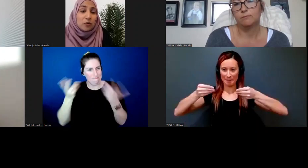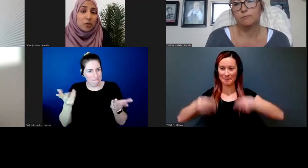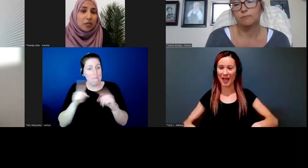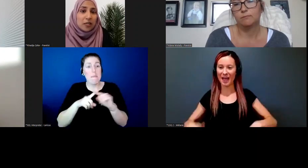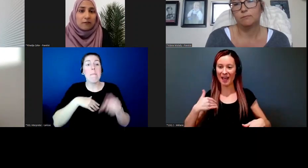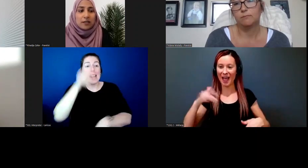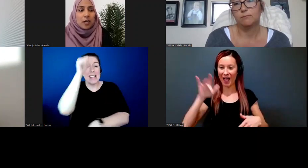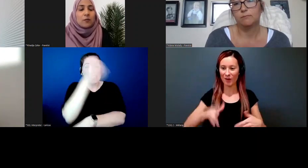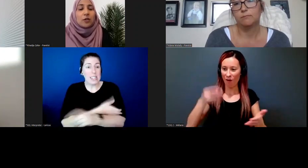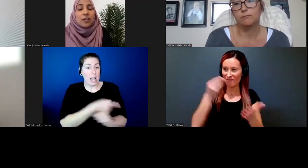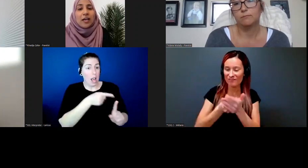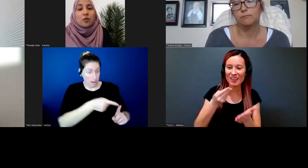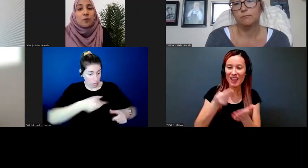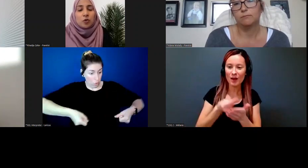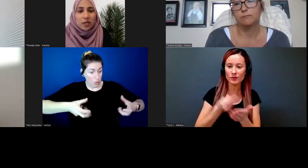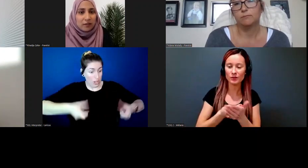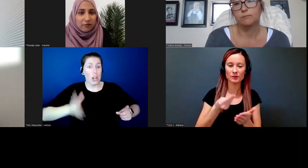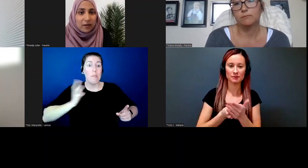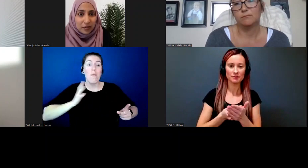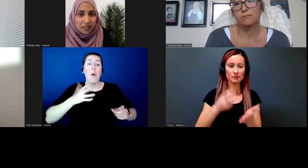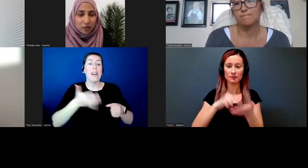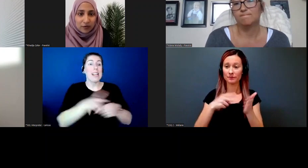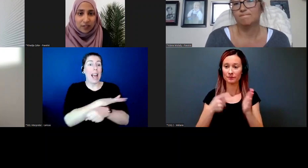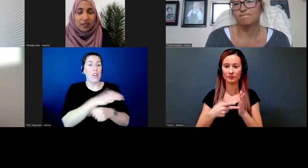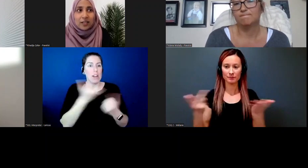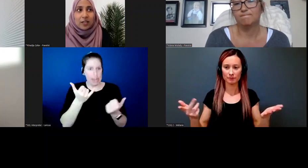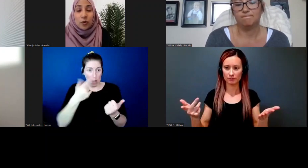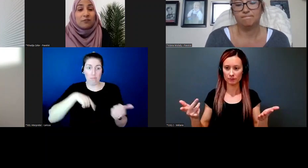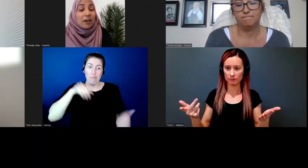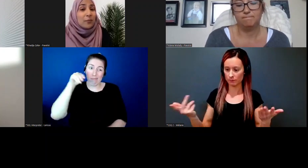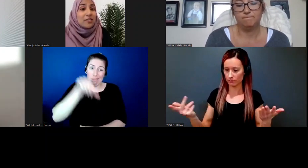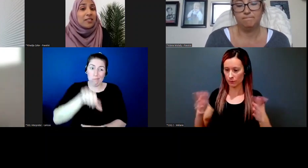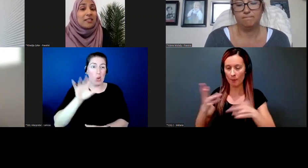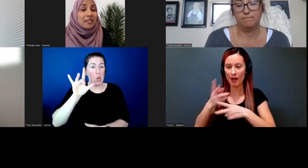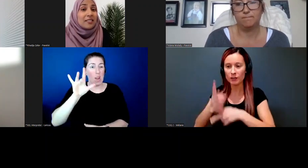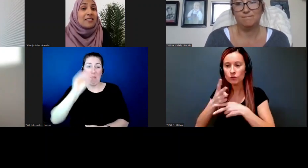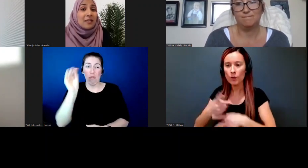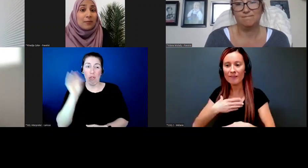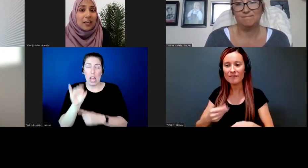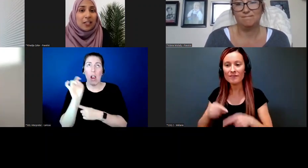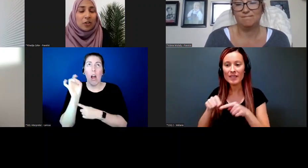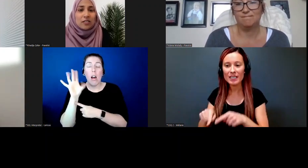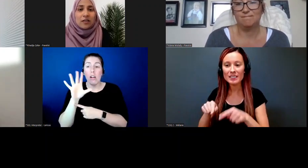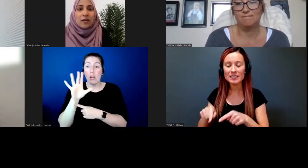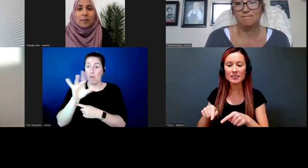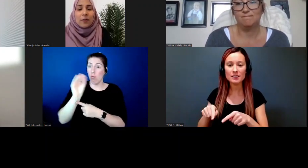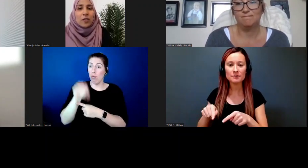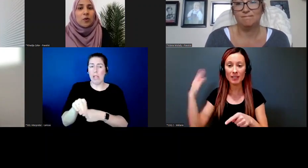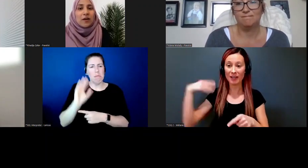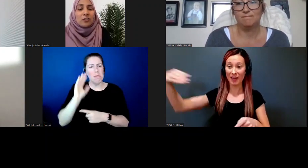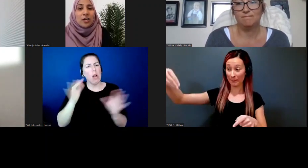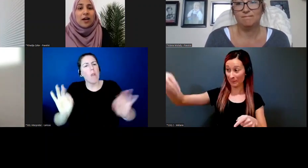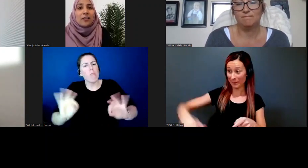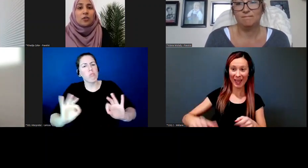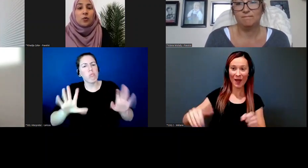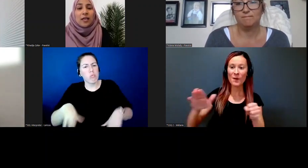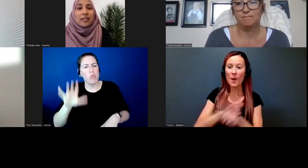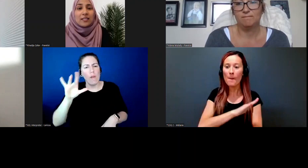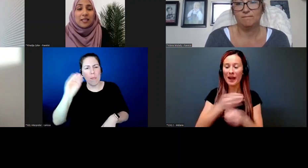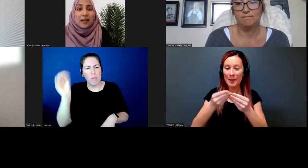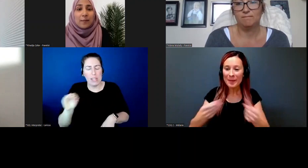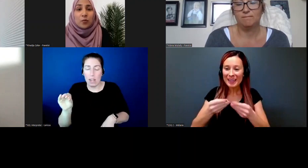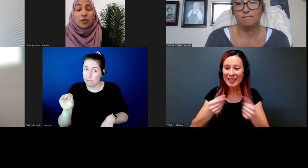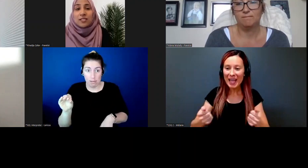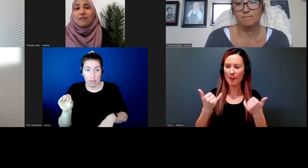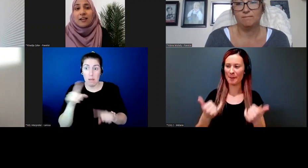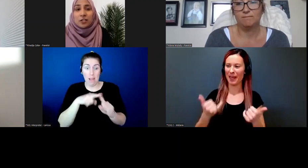wheelchair used to be covered, now we're gonna have to pay 25% of it. 25%, it doesn't seem like a lot, but when you have a child who can't